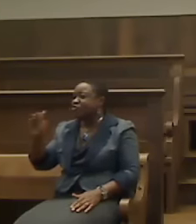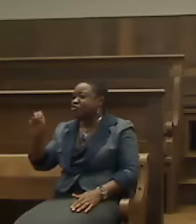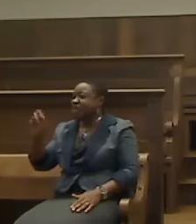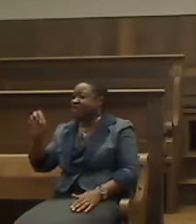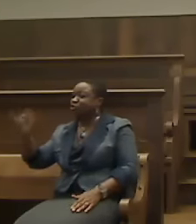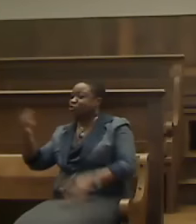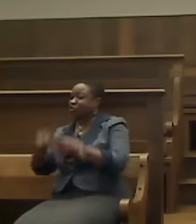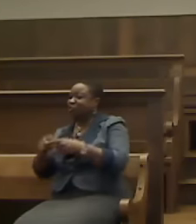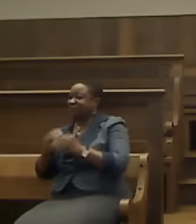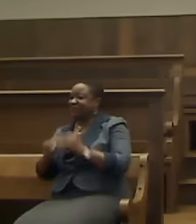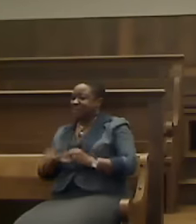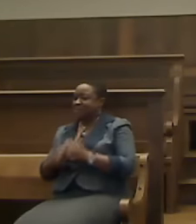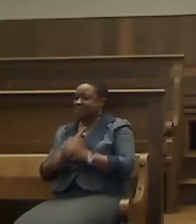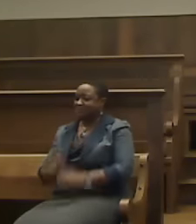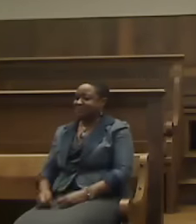so I was talking...